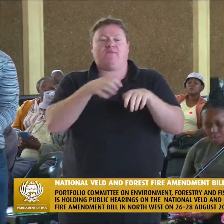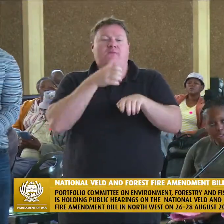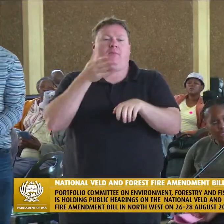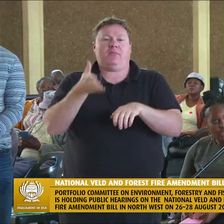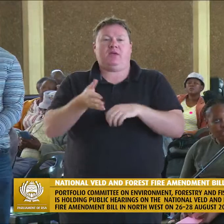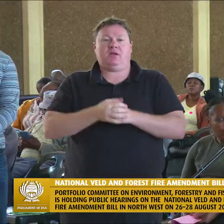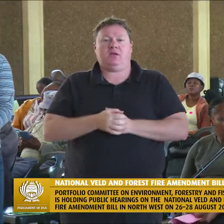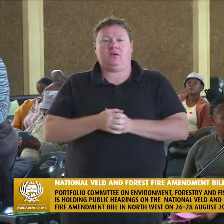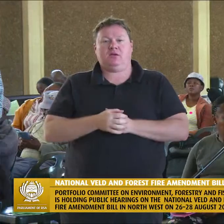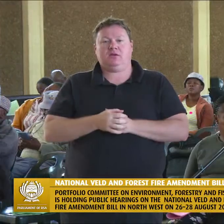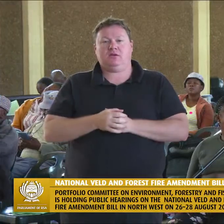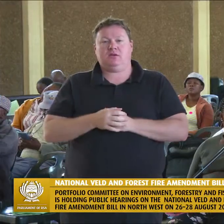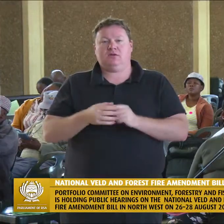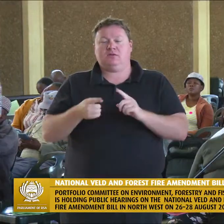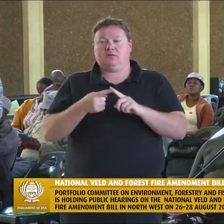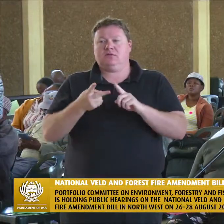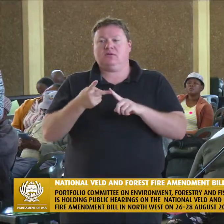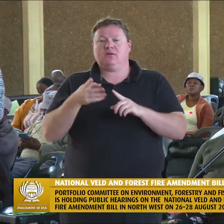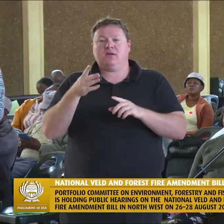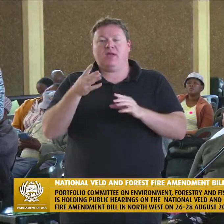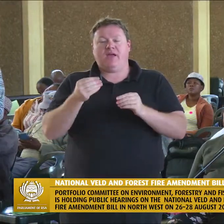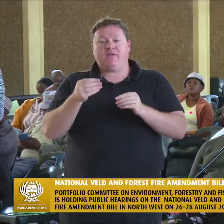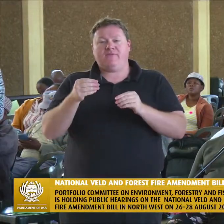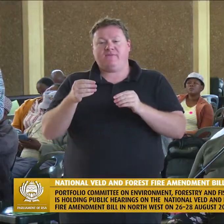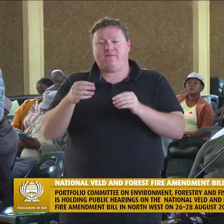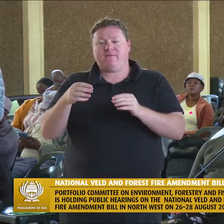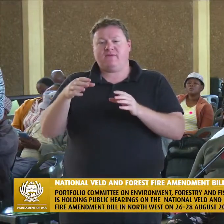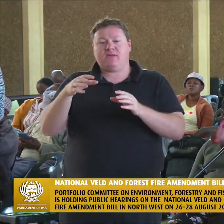we do have livestock camps